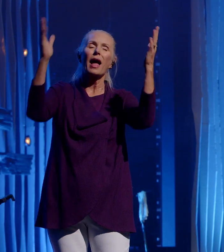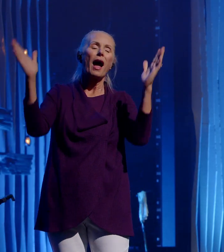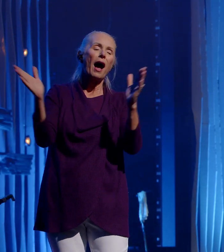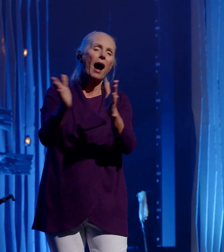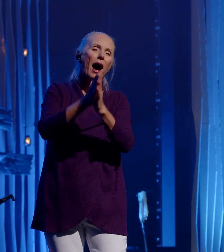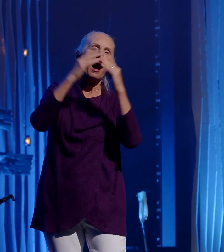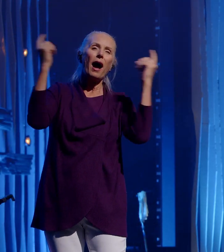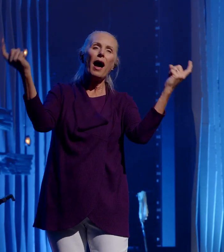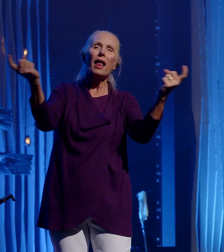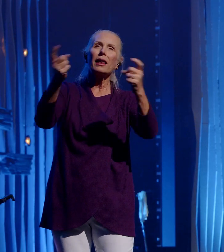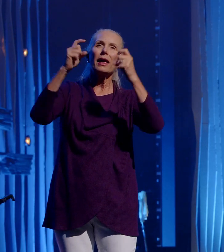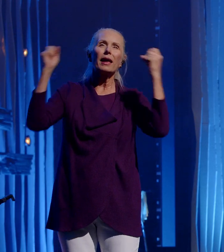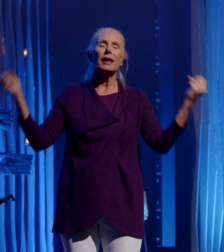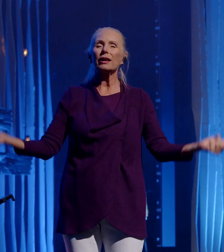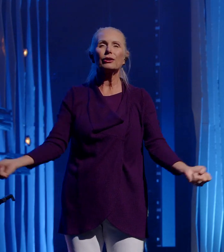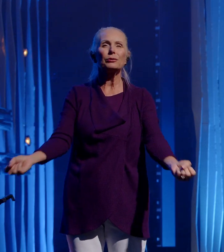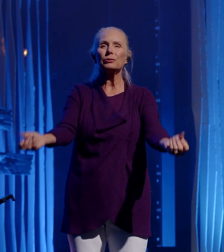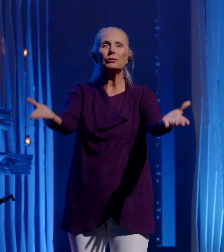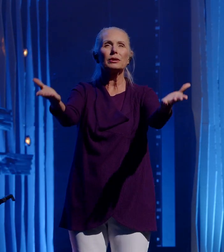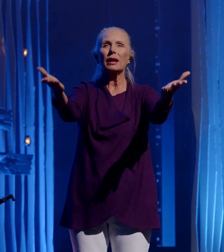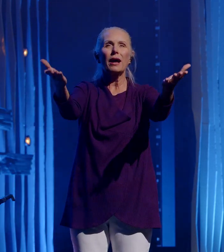Hallelujah.